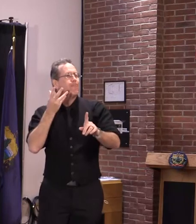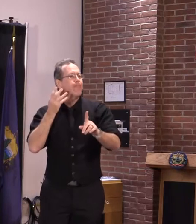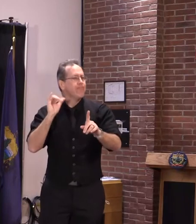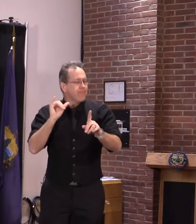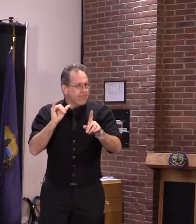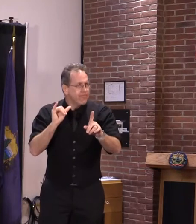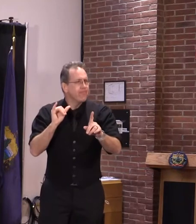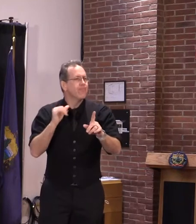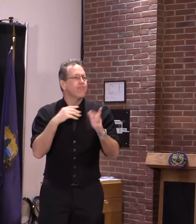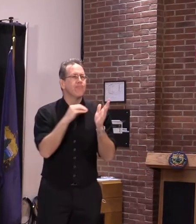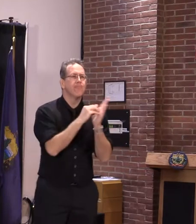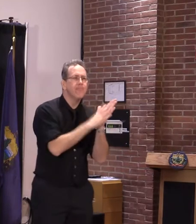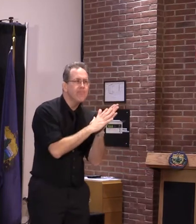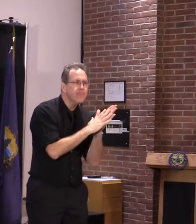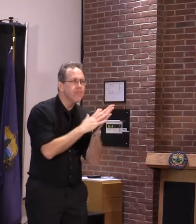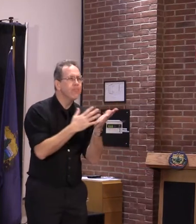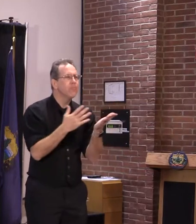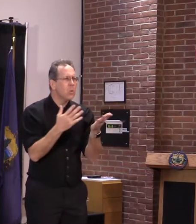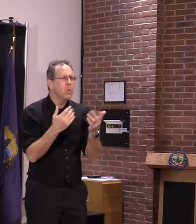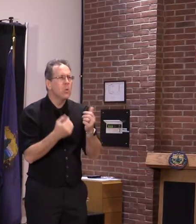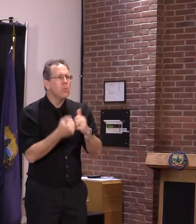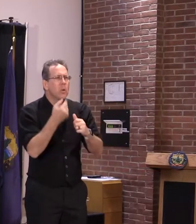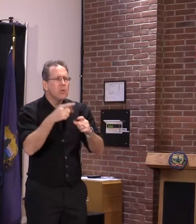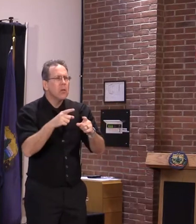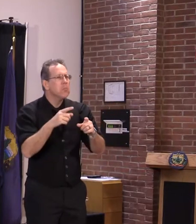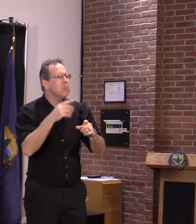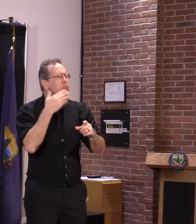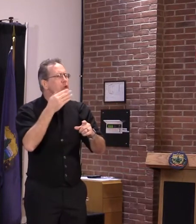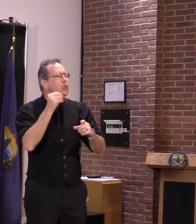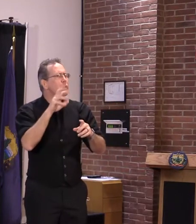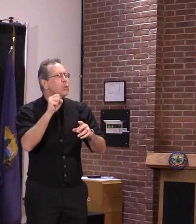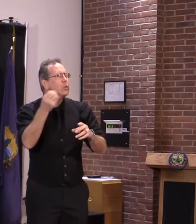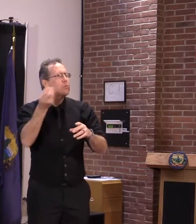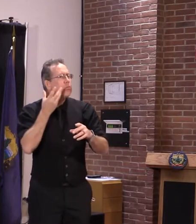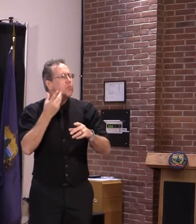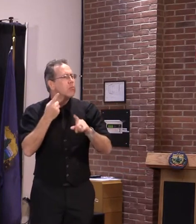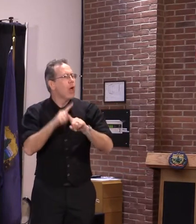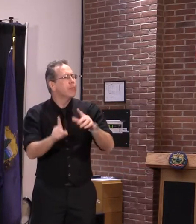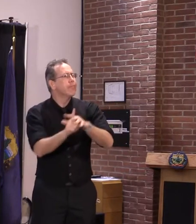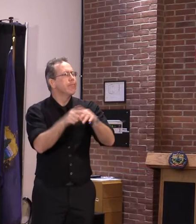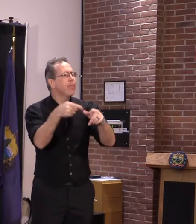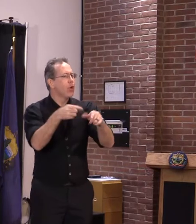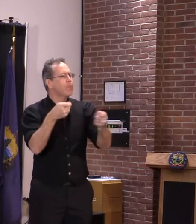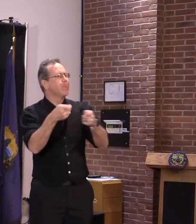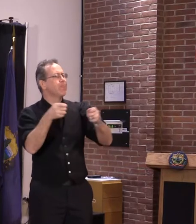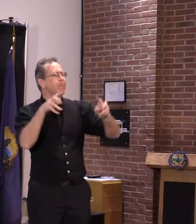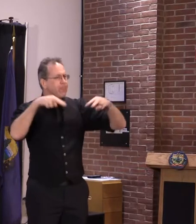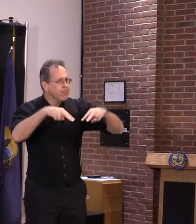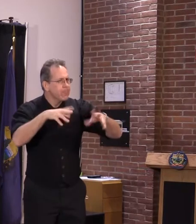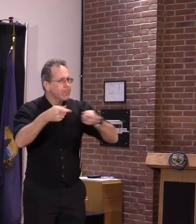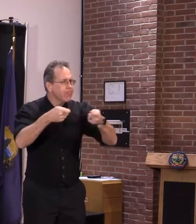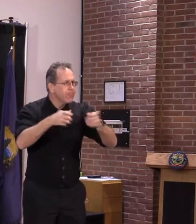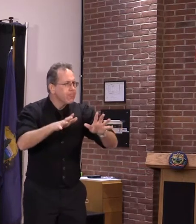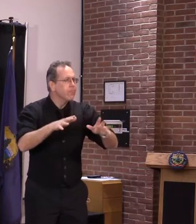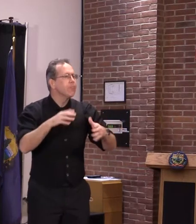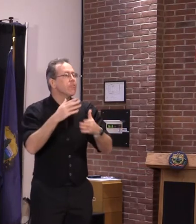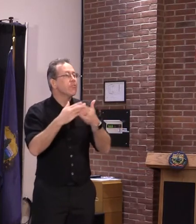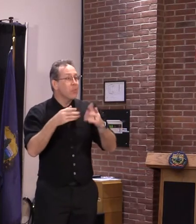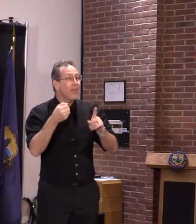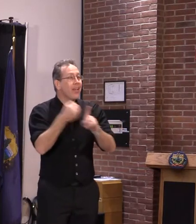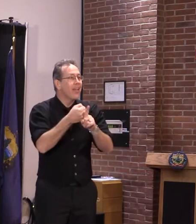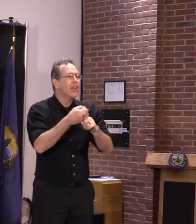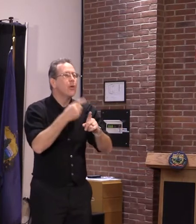mostly reassuring. Some of the cases are in the staff, who generally are younger